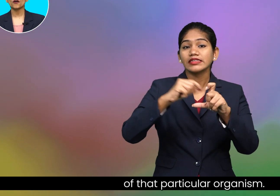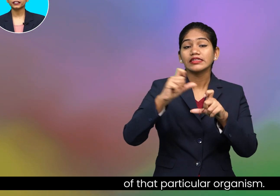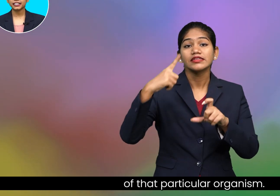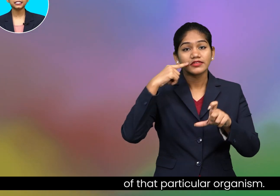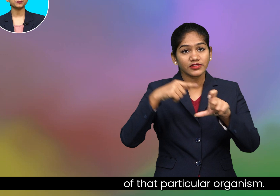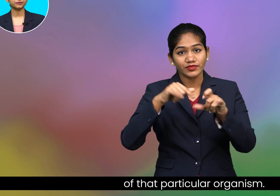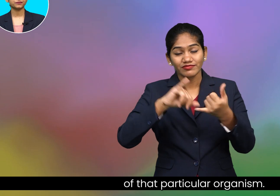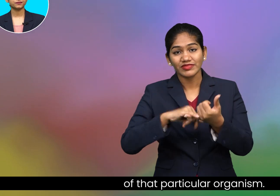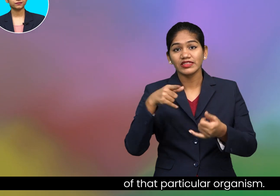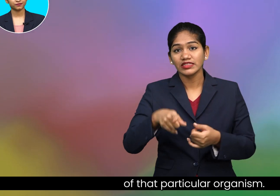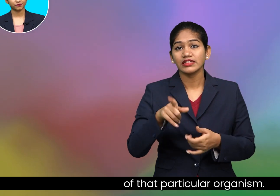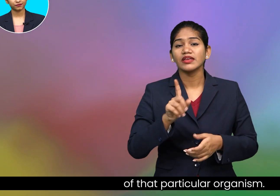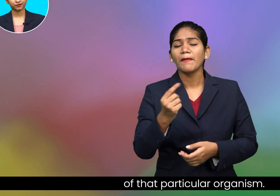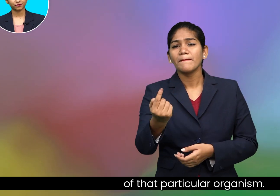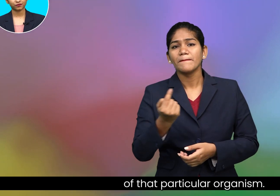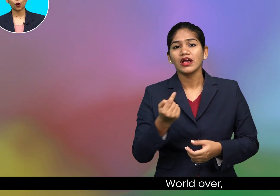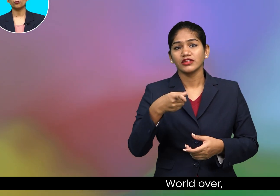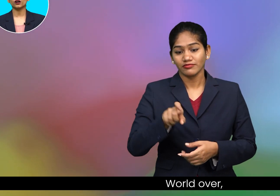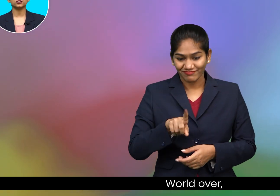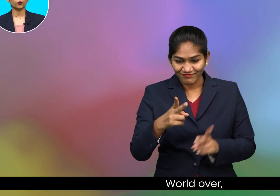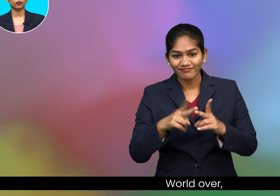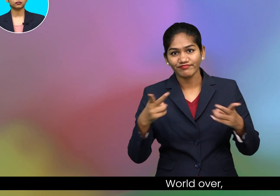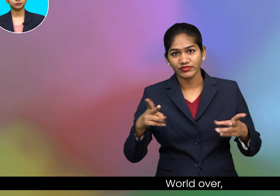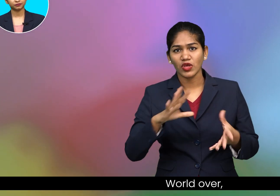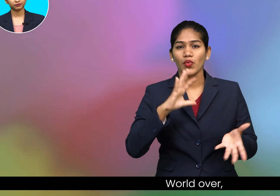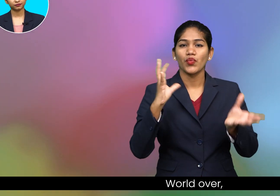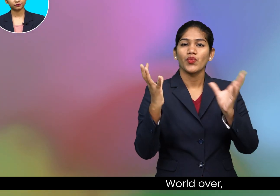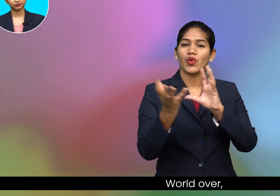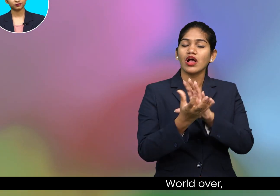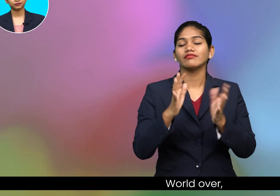particular organism. World over.